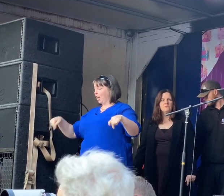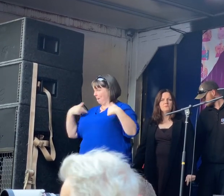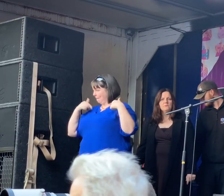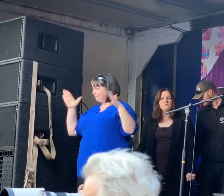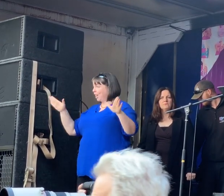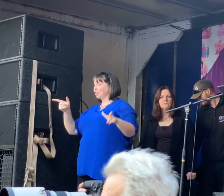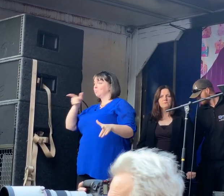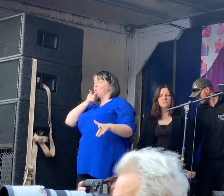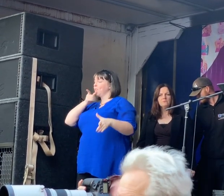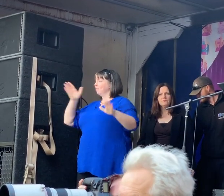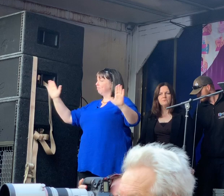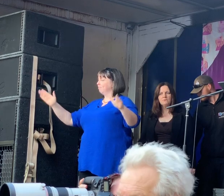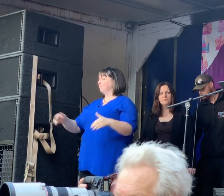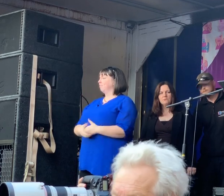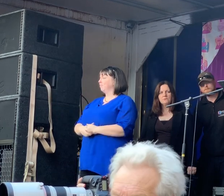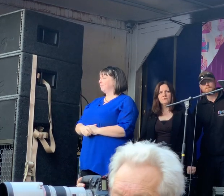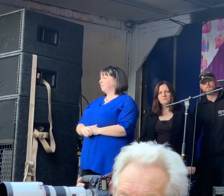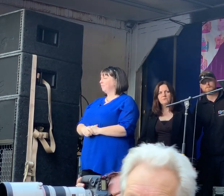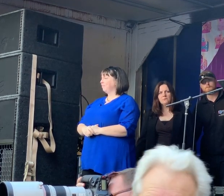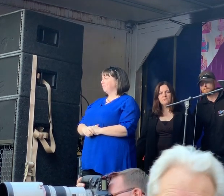spoken.